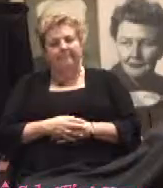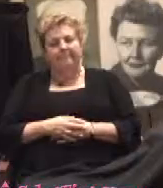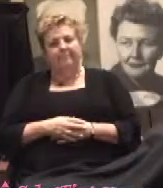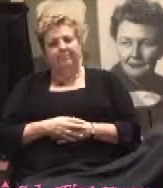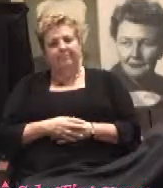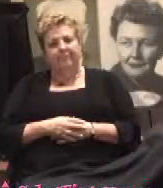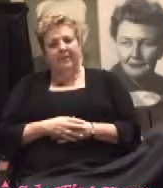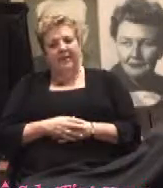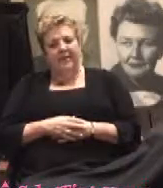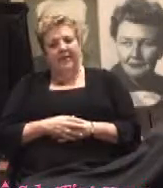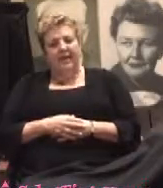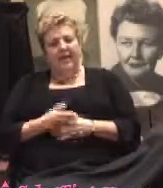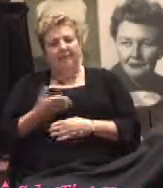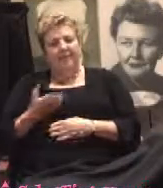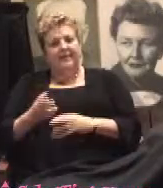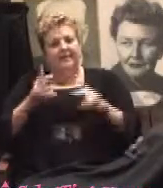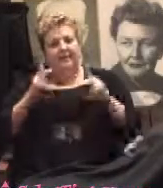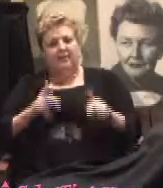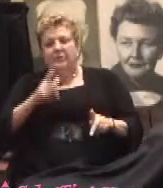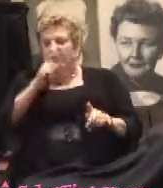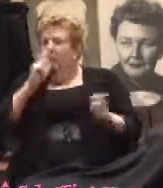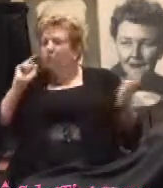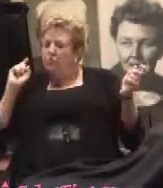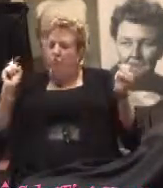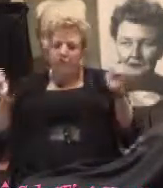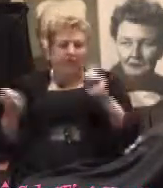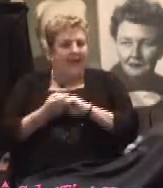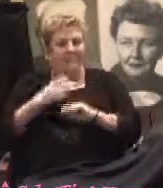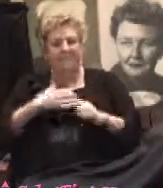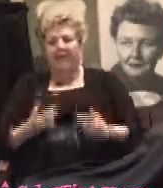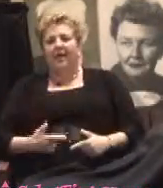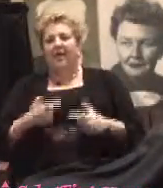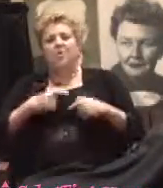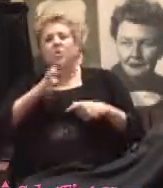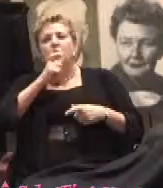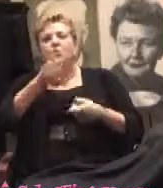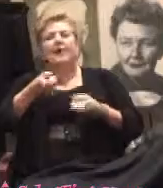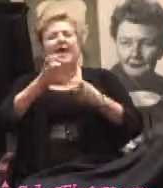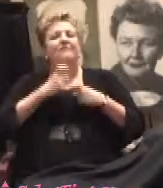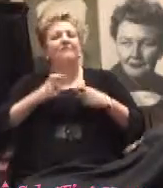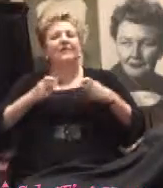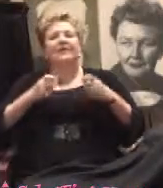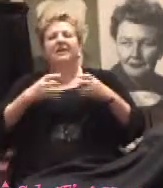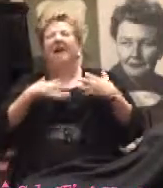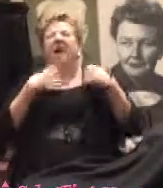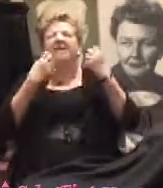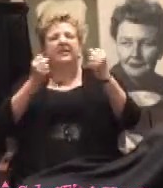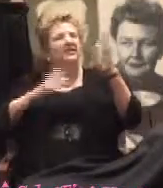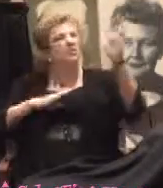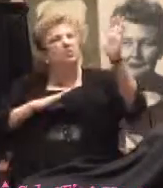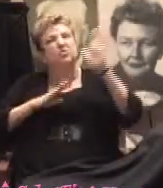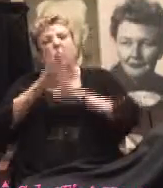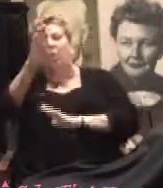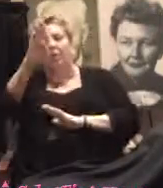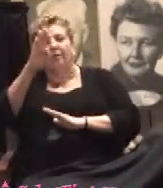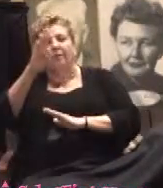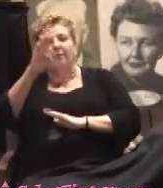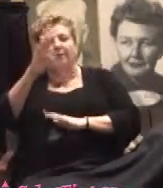This person who transformed my life, who gave me confidence to soar, who's personally responsible for the success I've